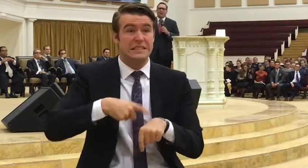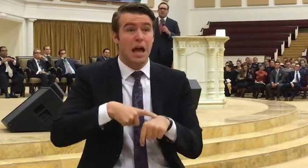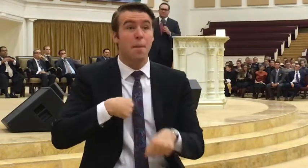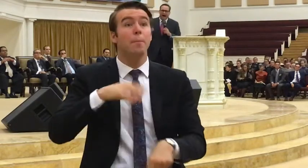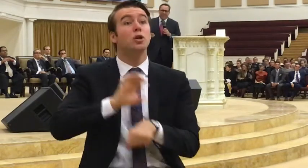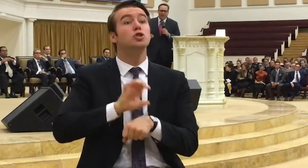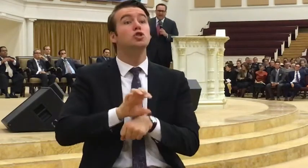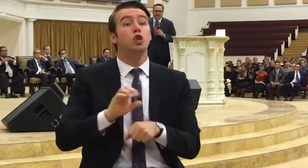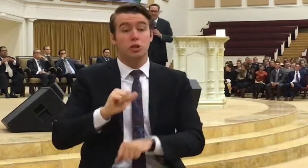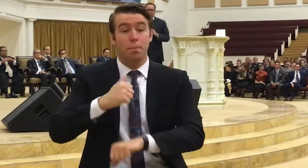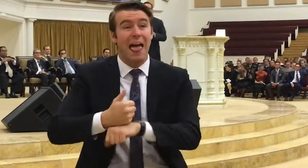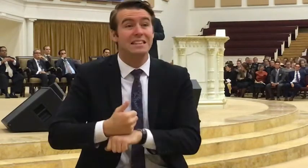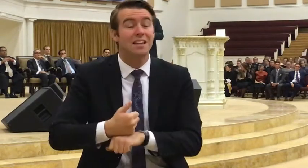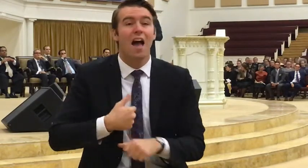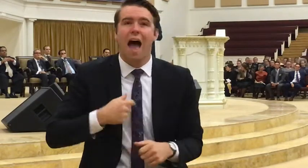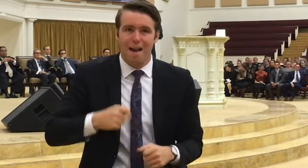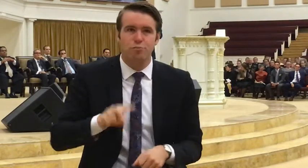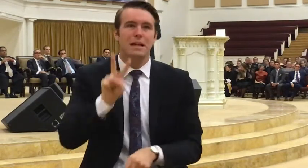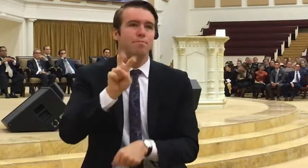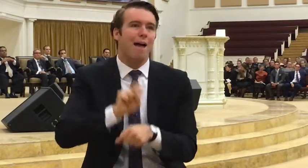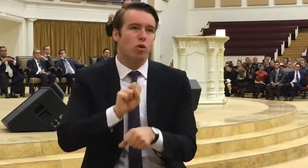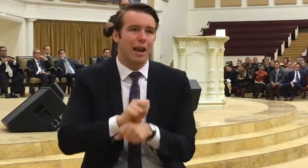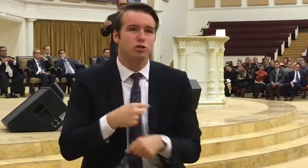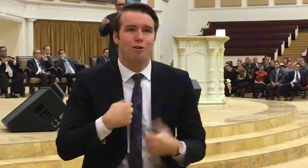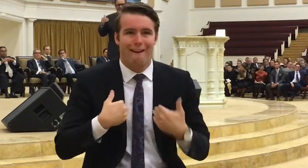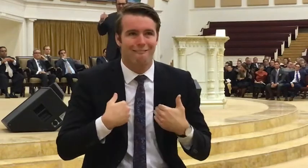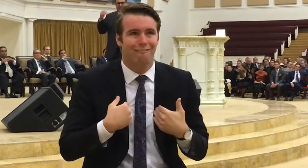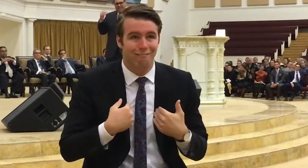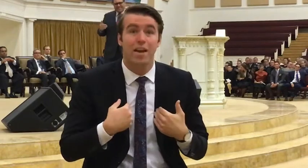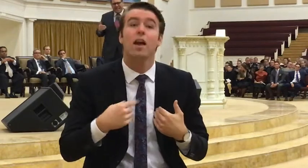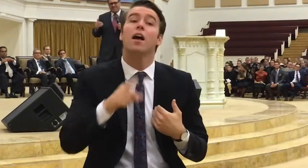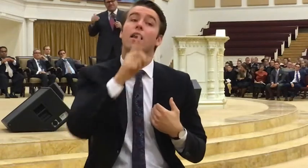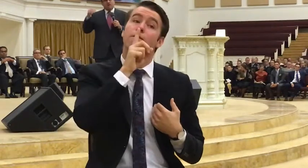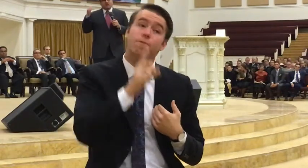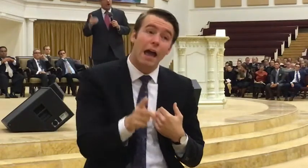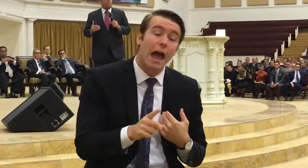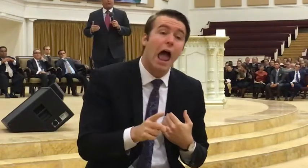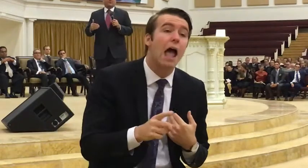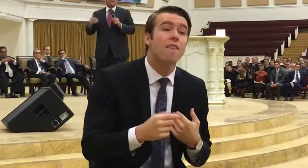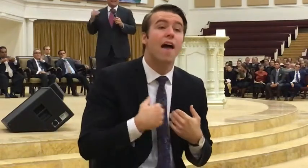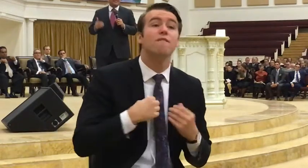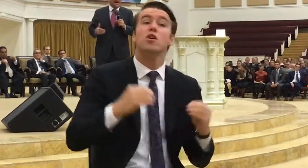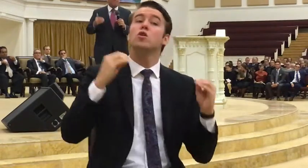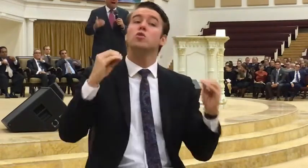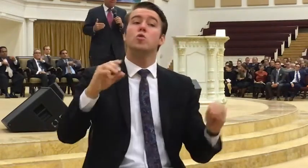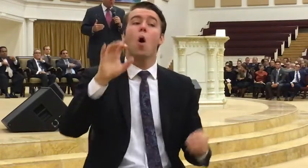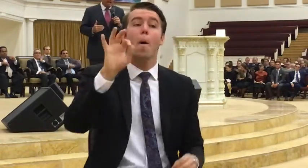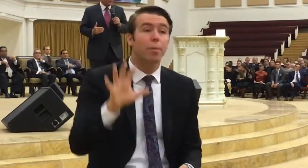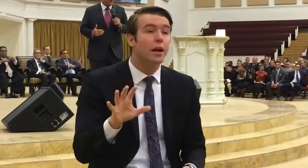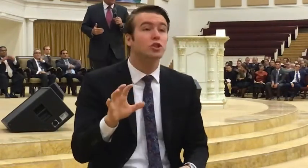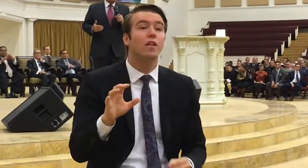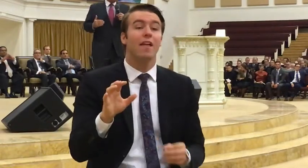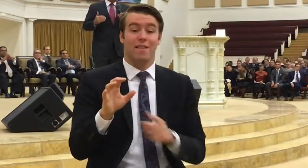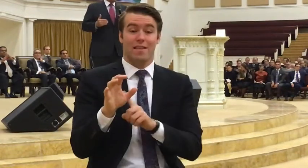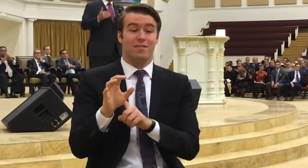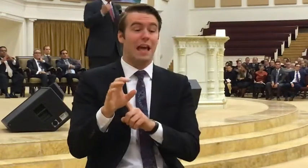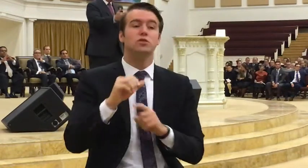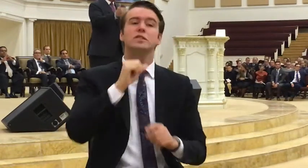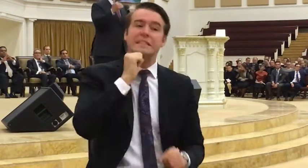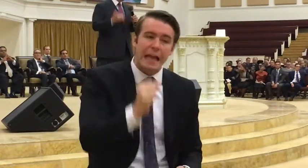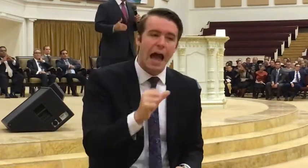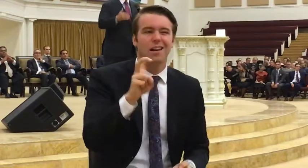where I was bivocational. And in fact, in a sense, there is no preacher that is not bivocational,